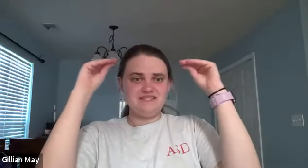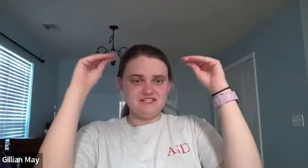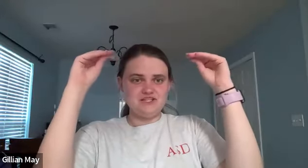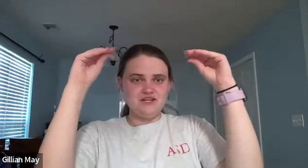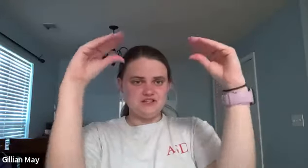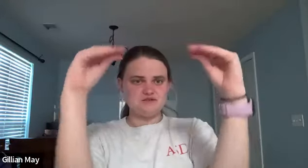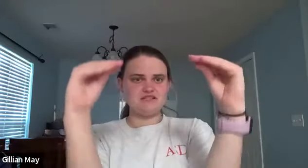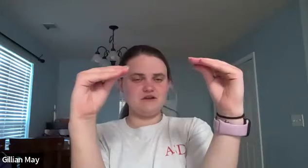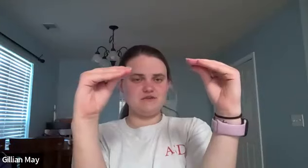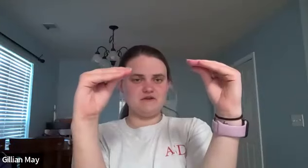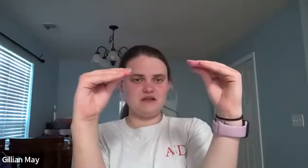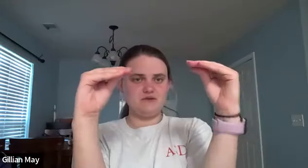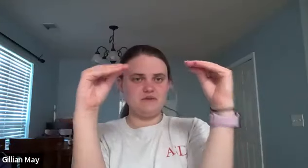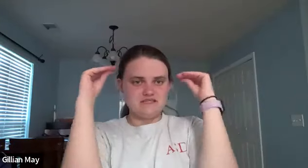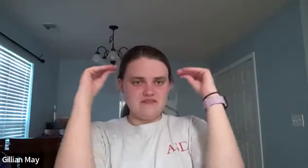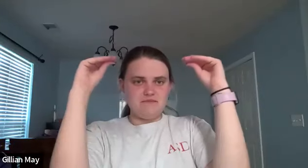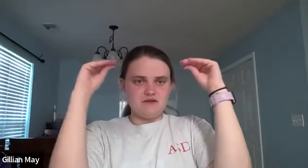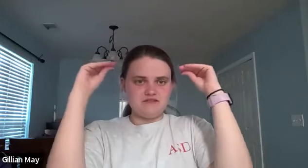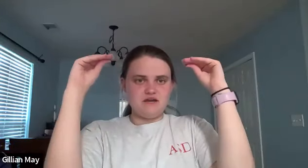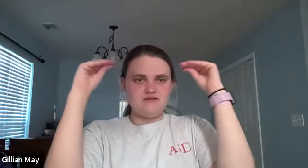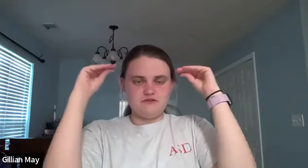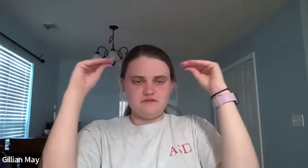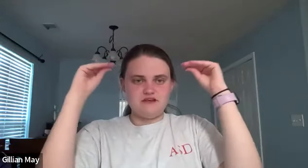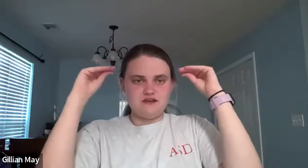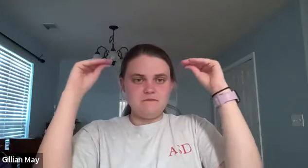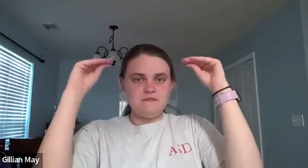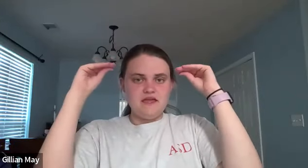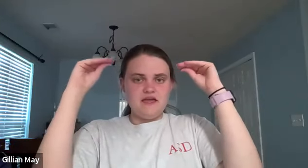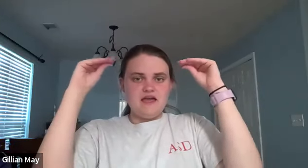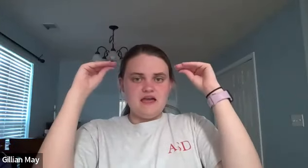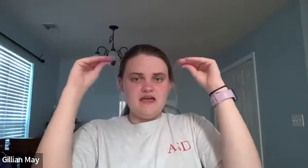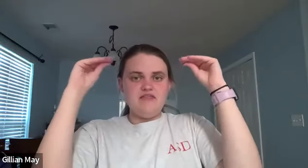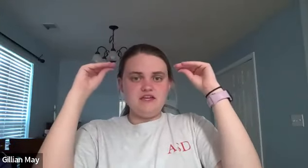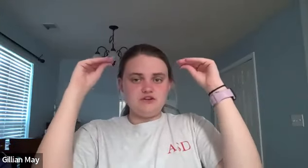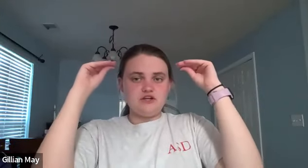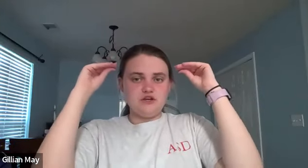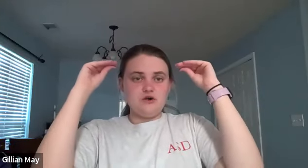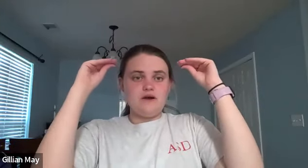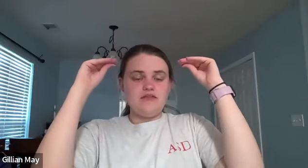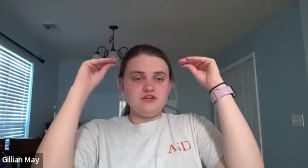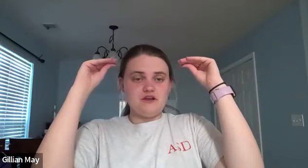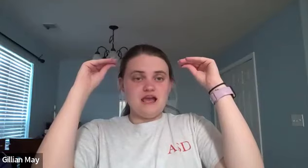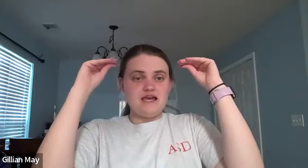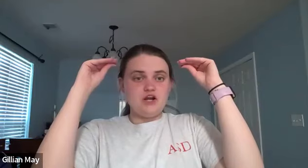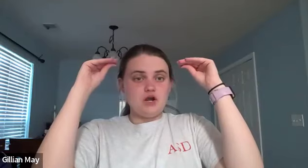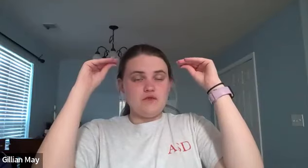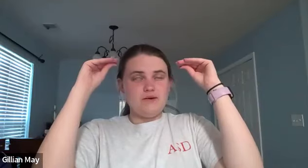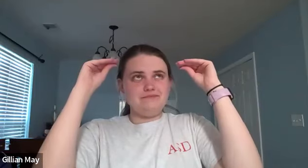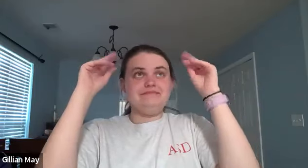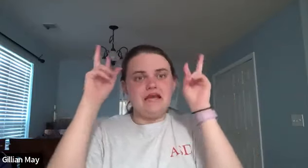Teach. So it's like you have your hand puppets and they bounce them back and forth on the side. And then you're going to go, and then you're going to add the